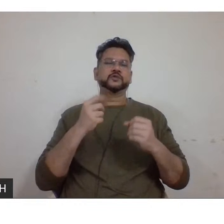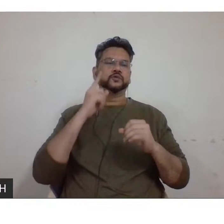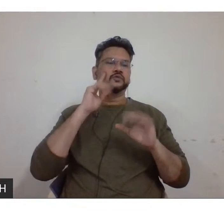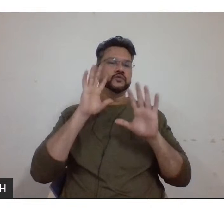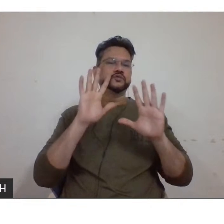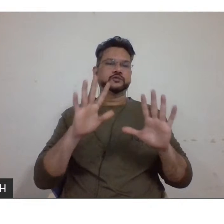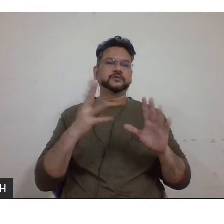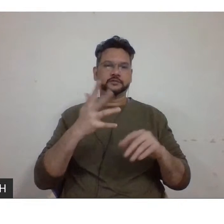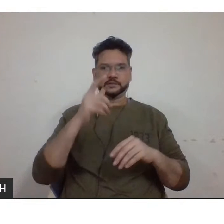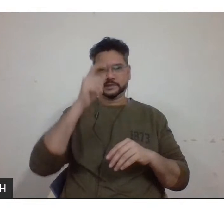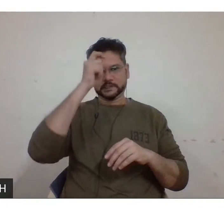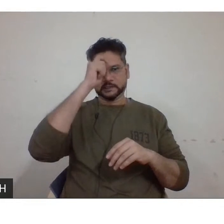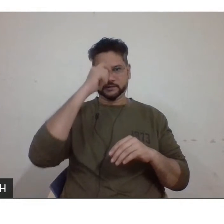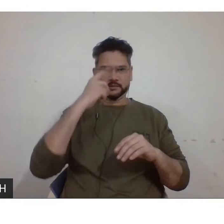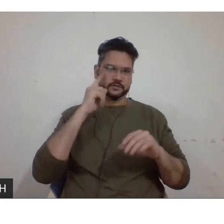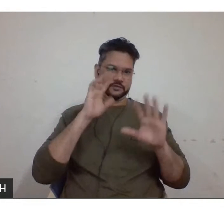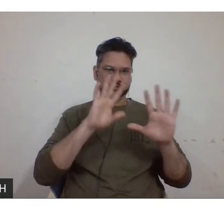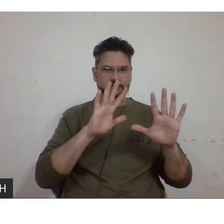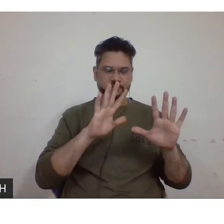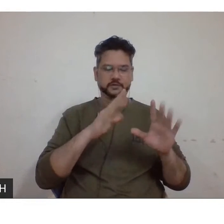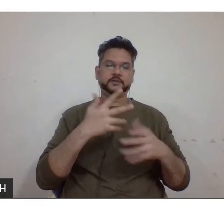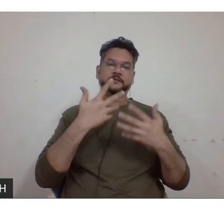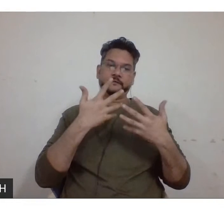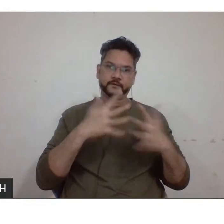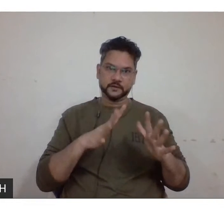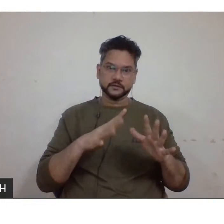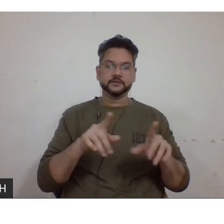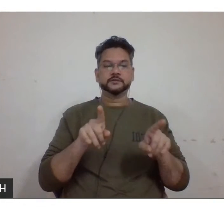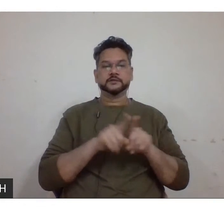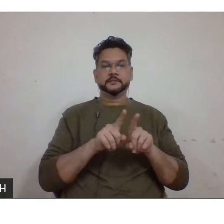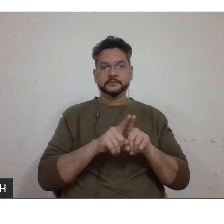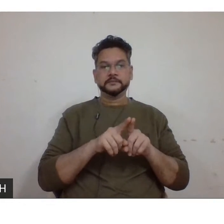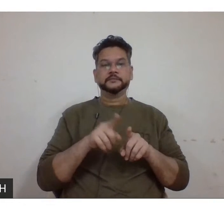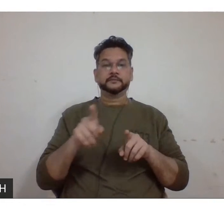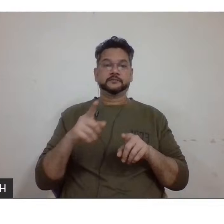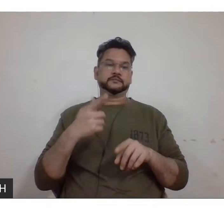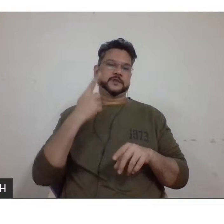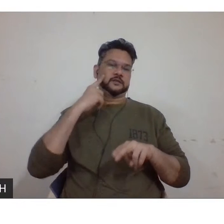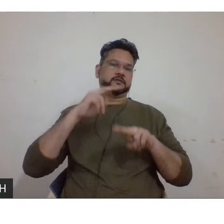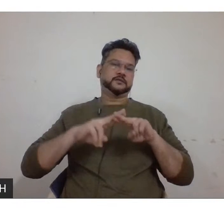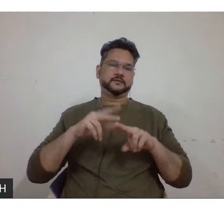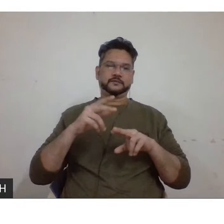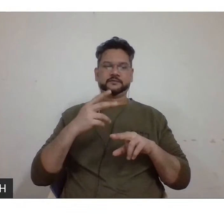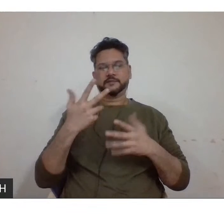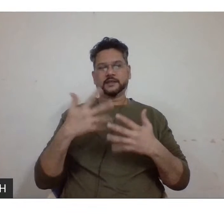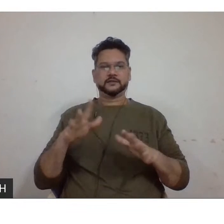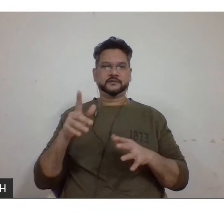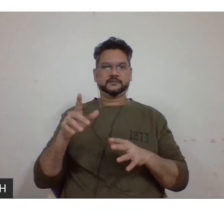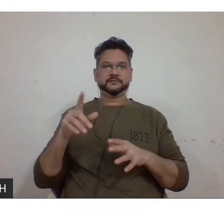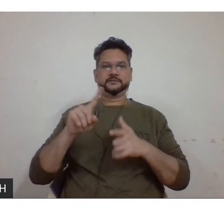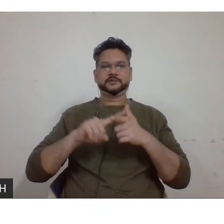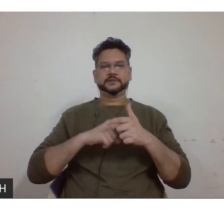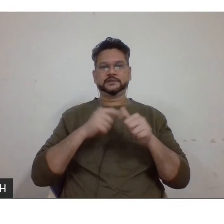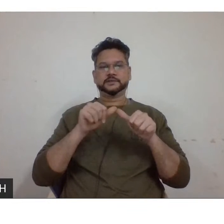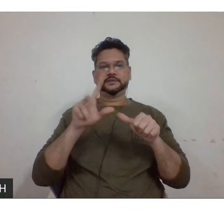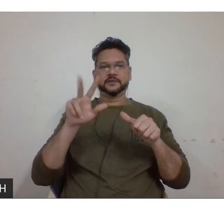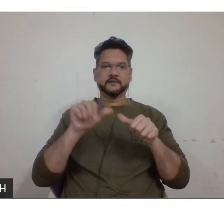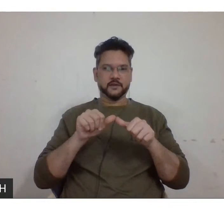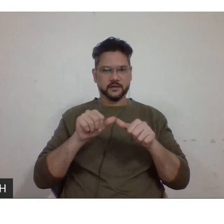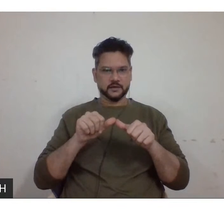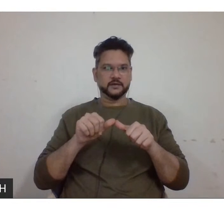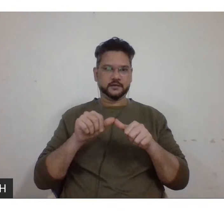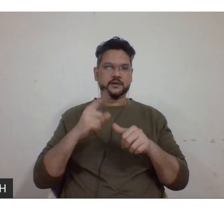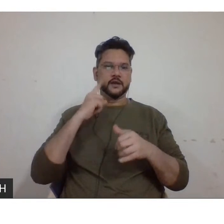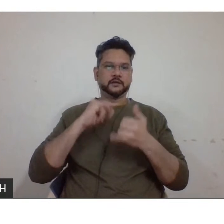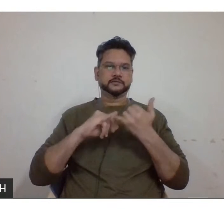the English, maybe I can show you if a person has taken Java in Indian Sign Language.